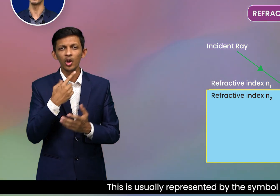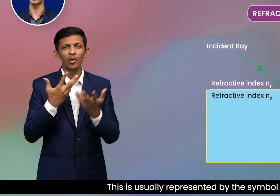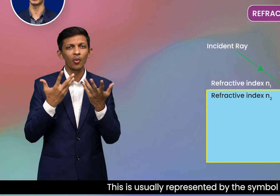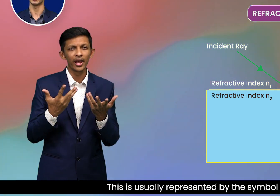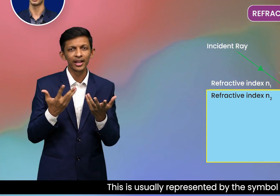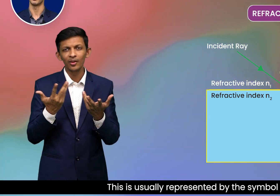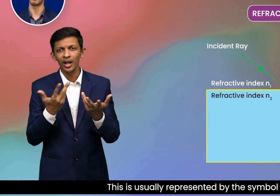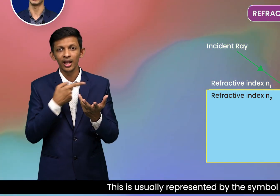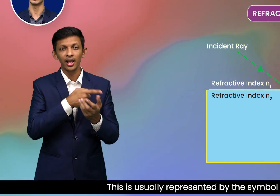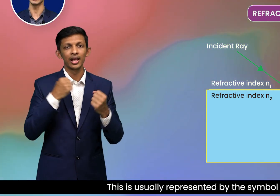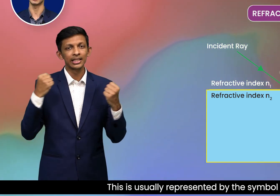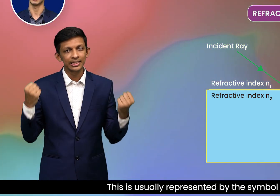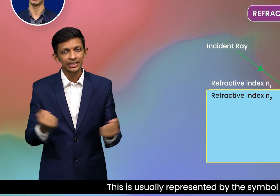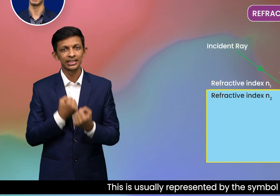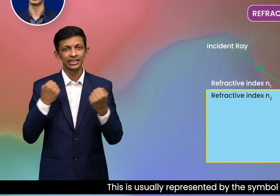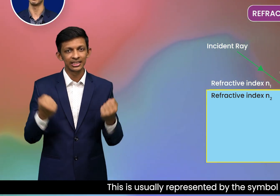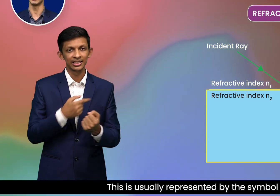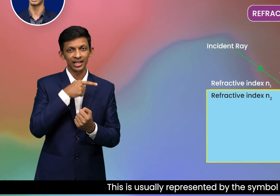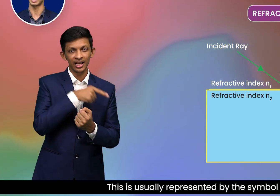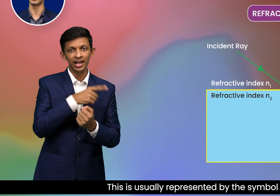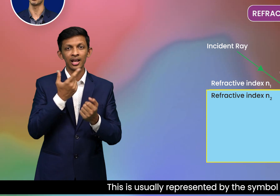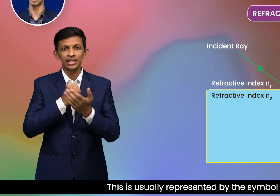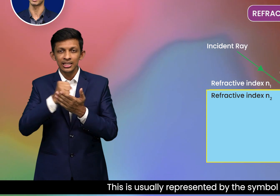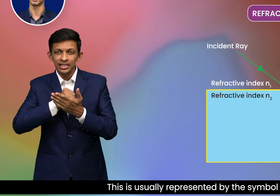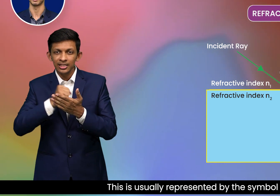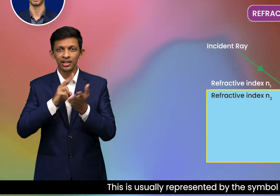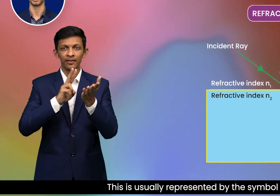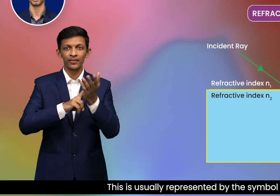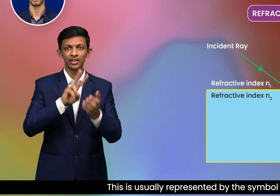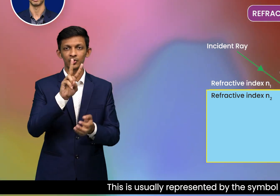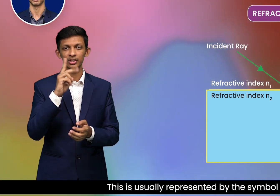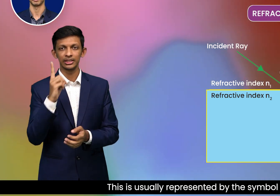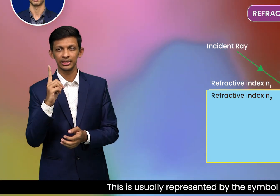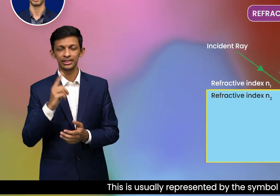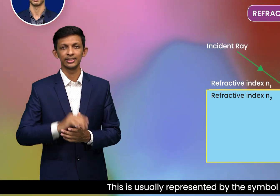This is usually represented by symbol n21.